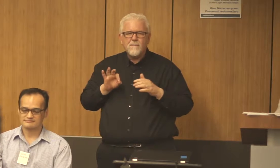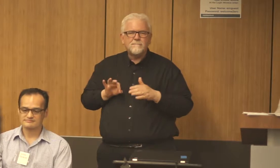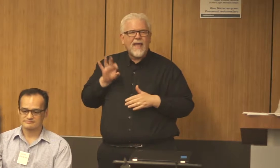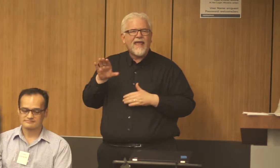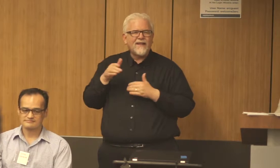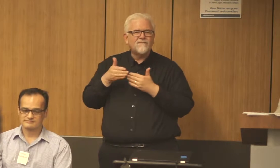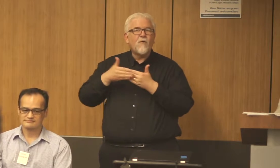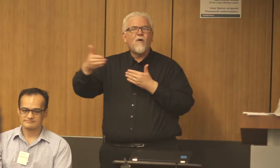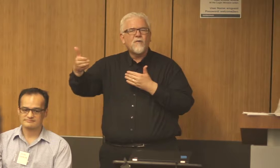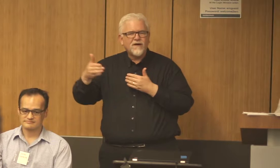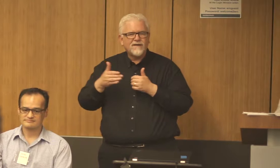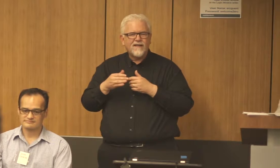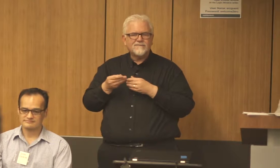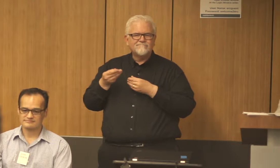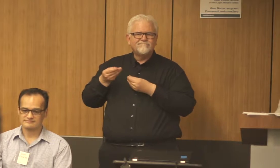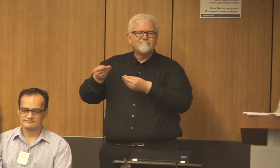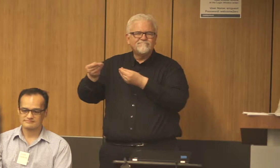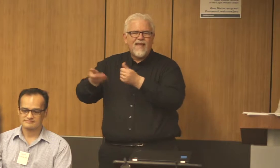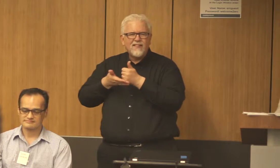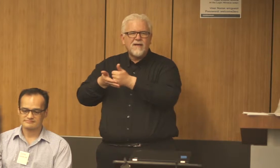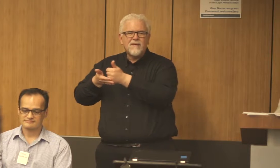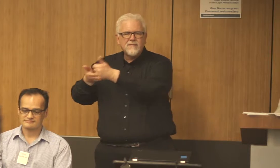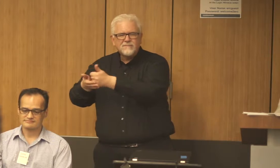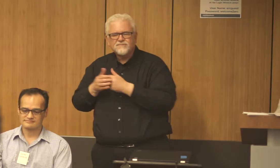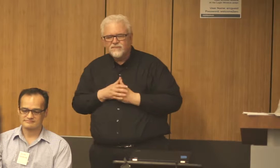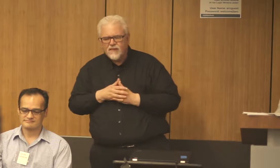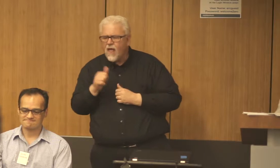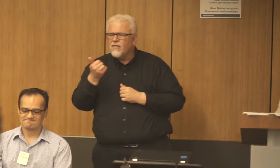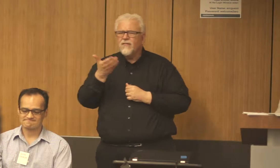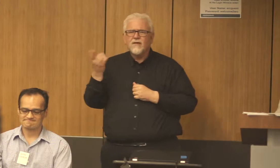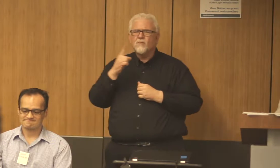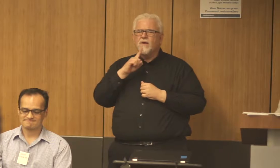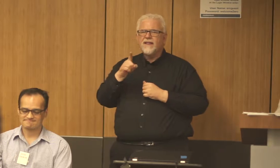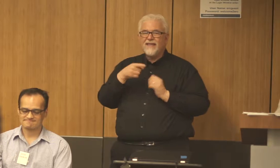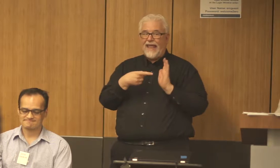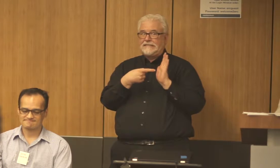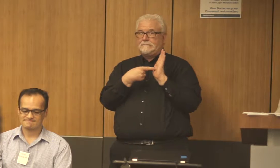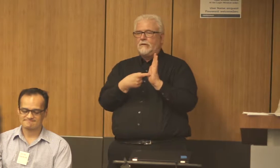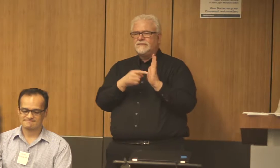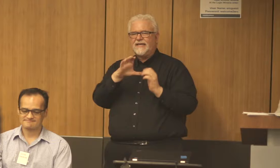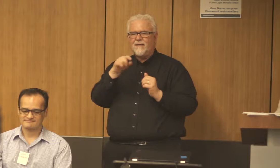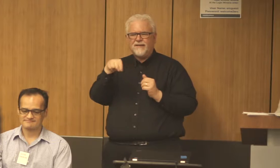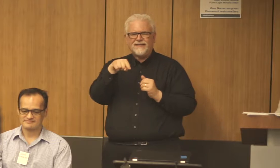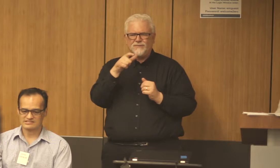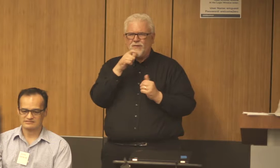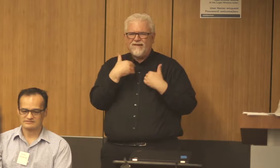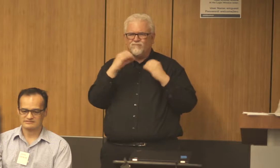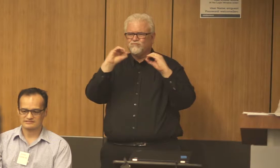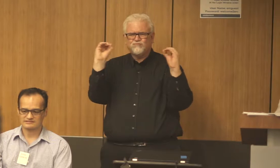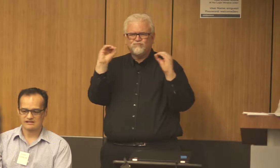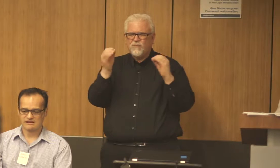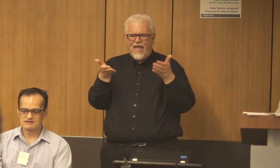earlier today. Another thing is really just kind of exposing companies that don't have any internal